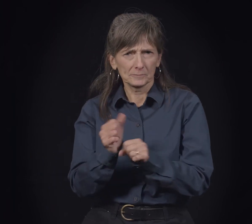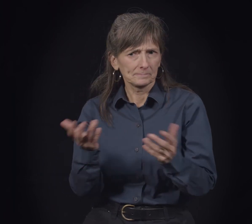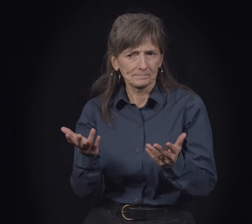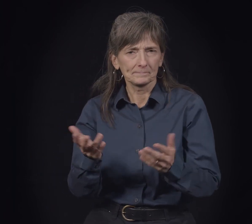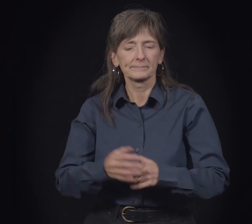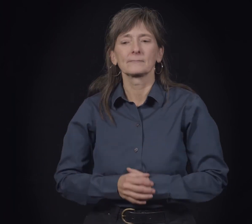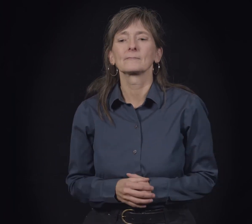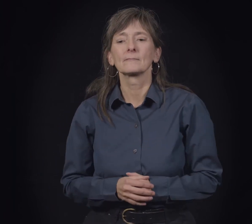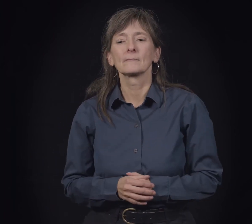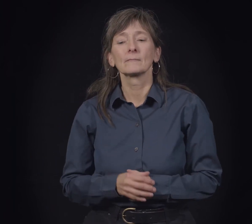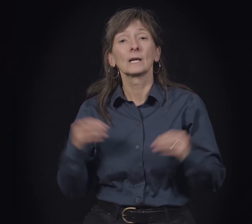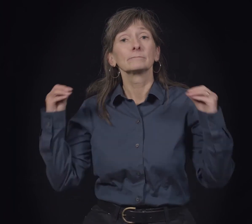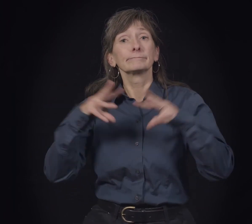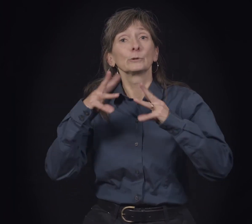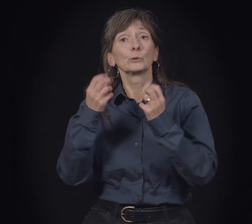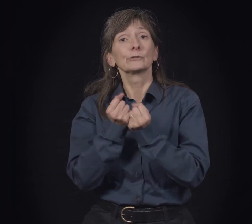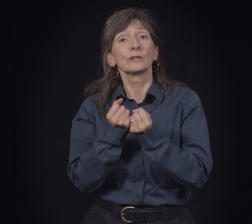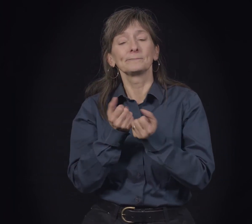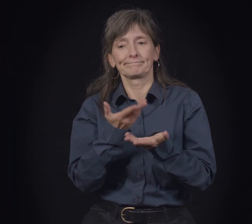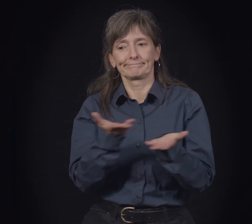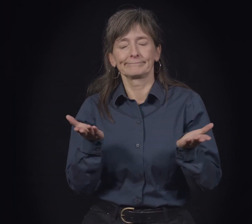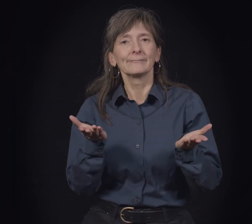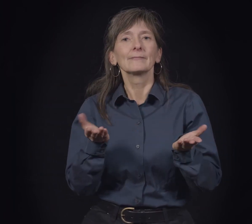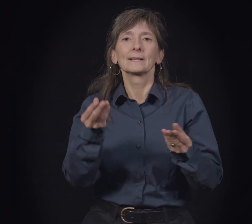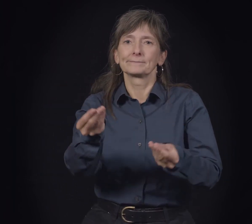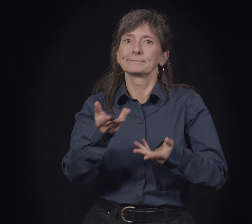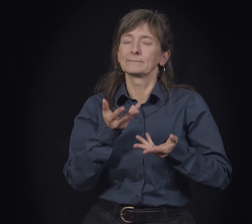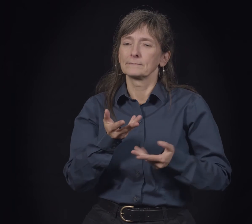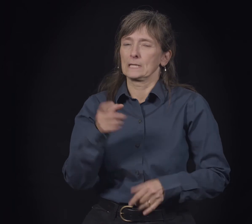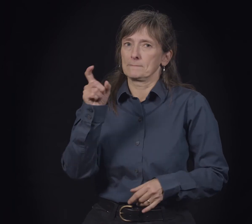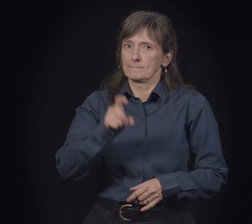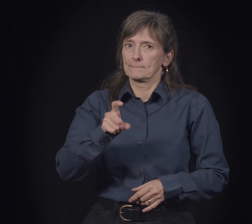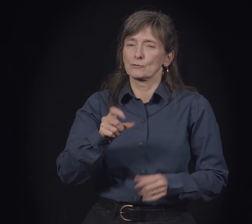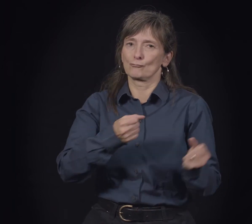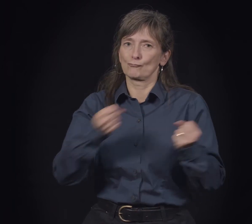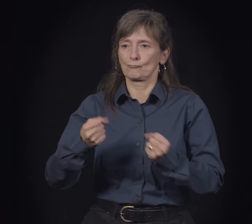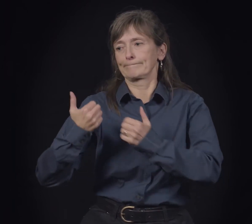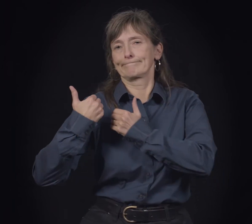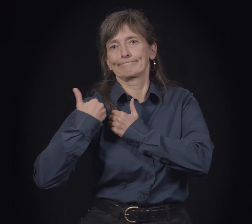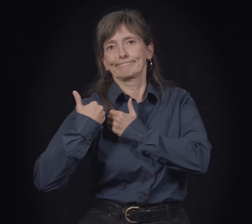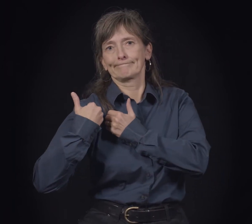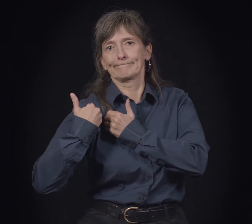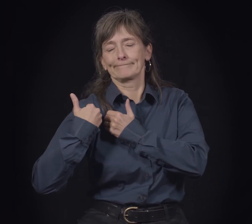Participants expressed a strong need to ensure accountability and the ways to ensure ongoing